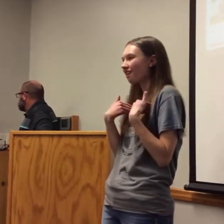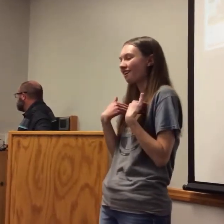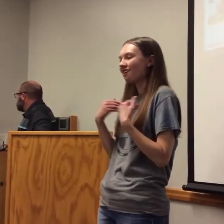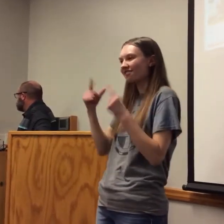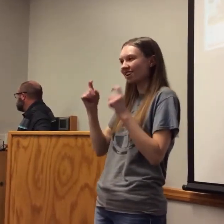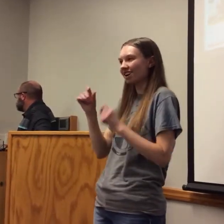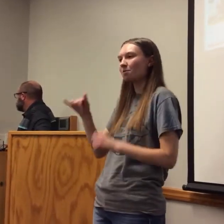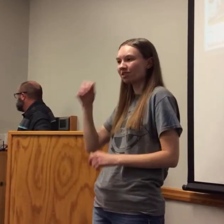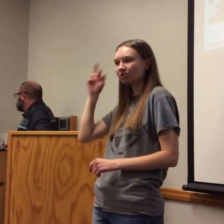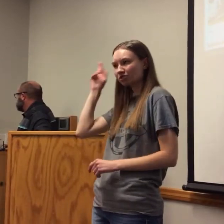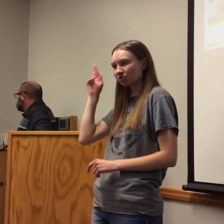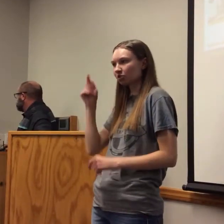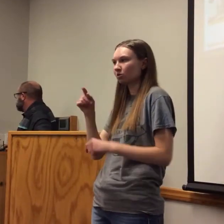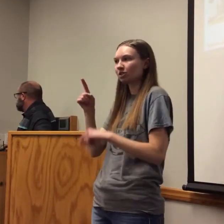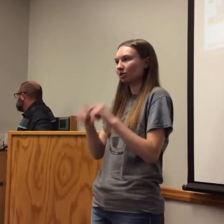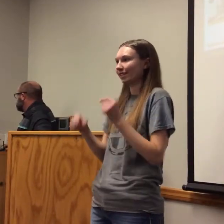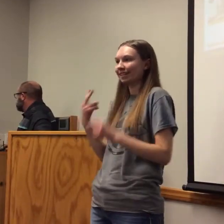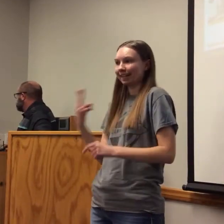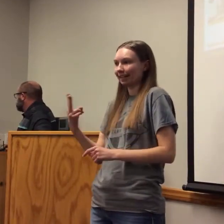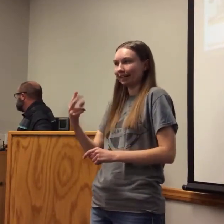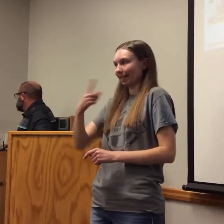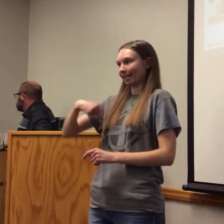us.